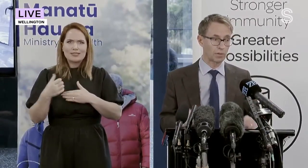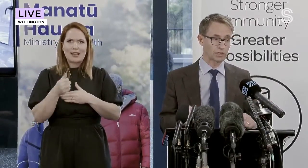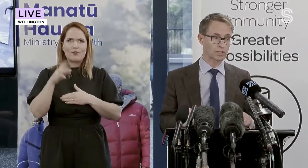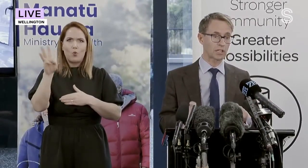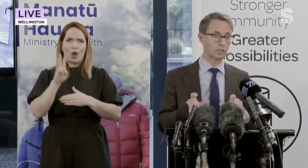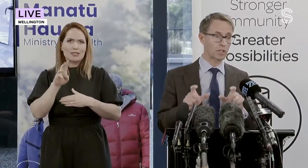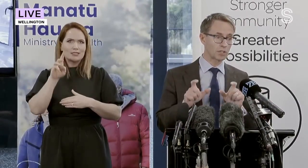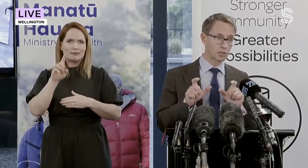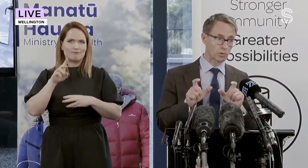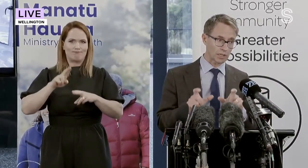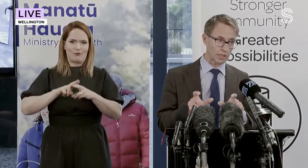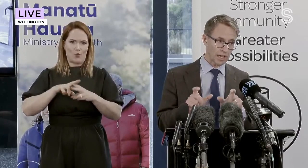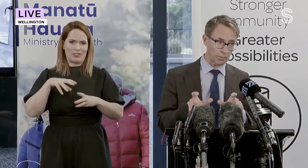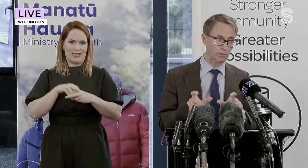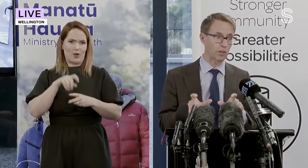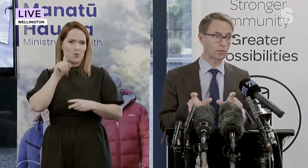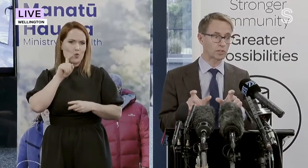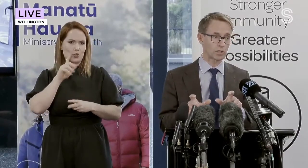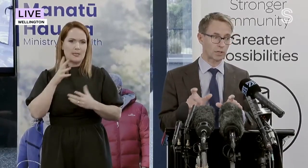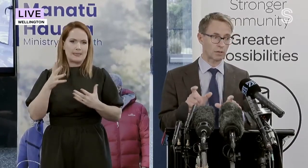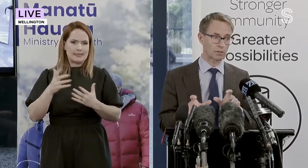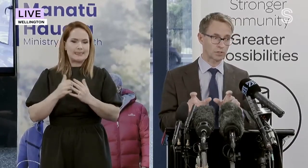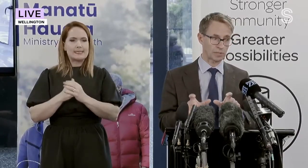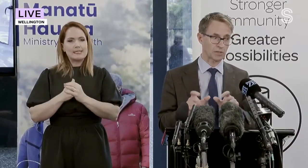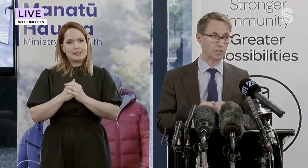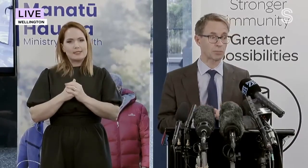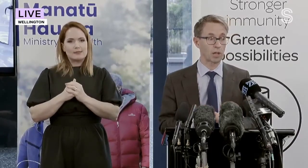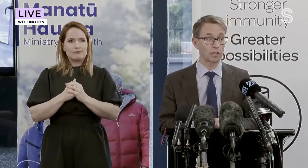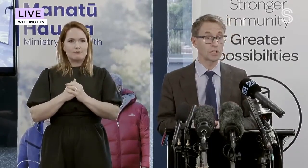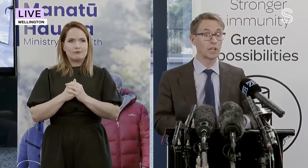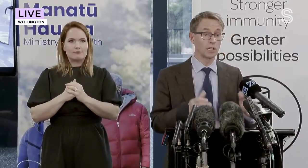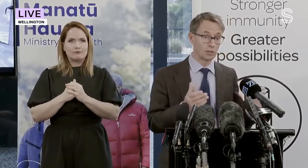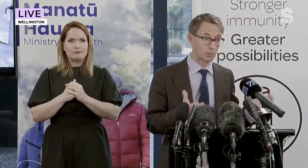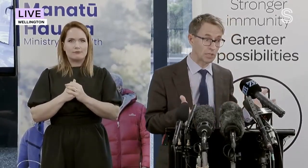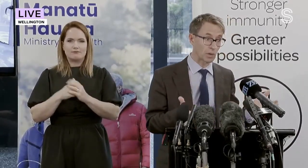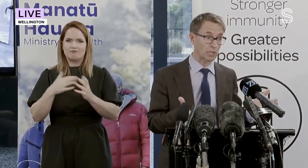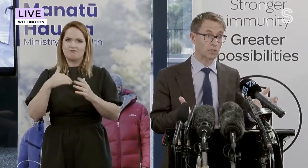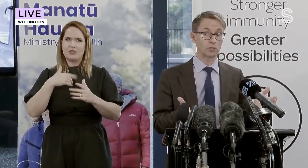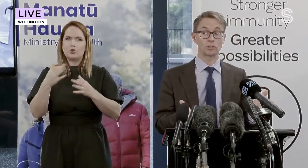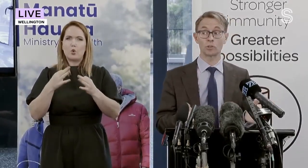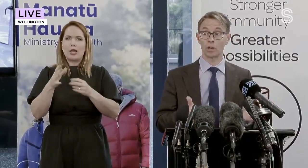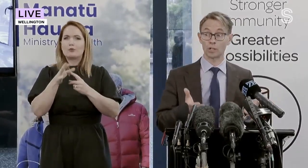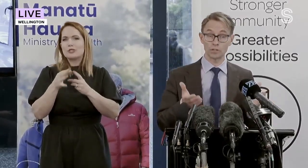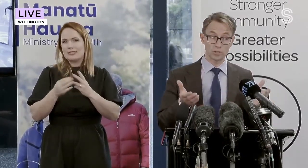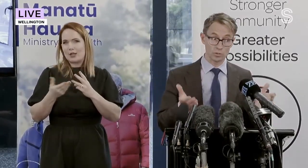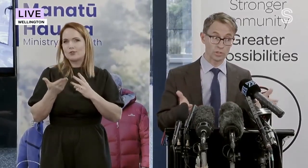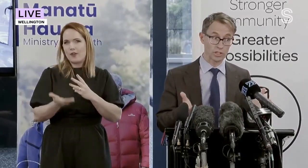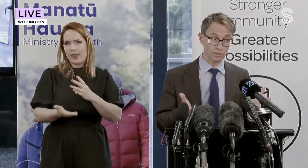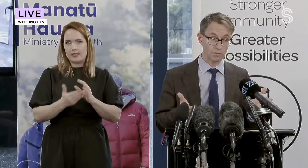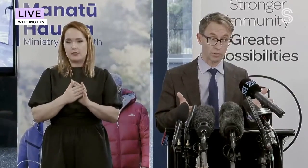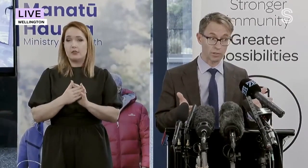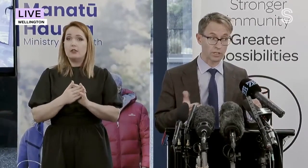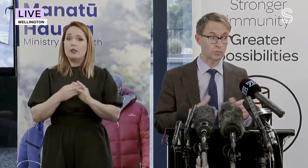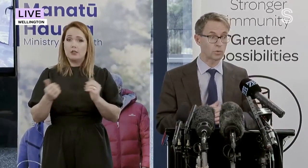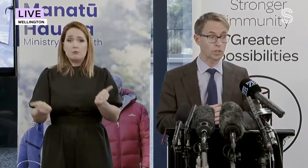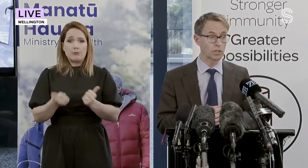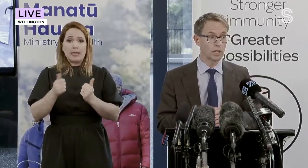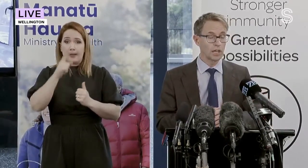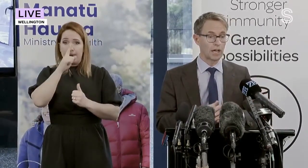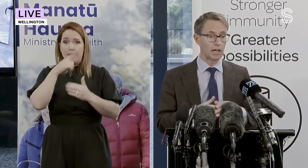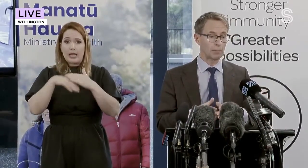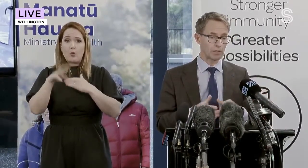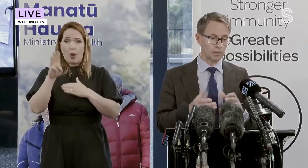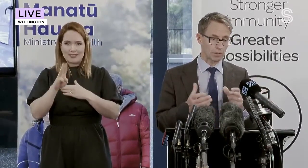be reinstated to a couple of those specific supplies. There are many Wellingtonians who are still receiving fluoridated